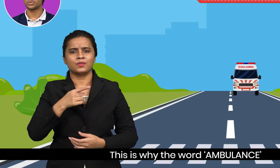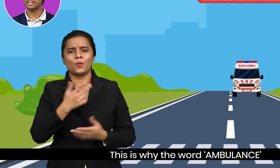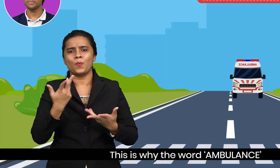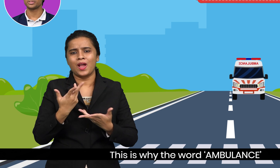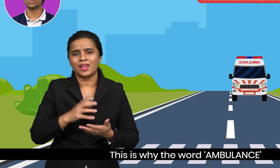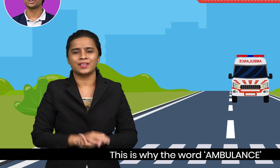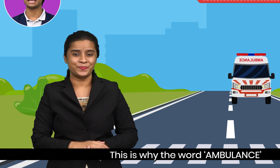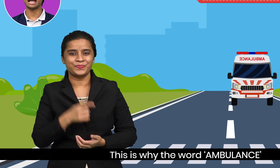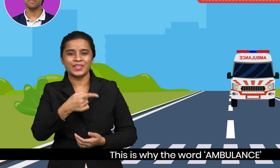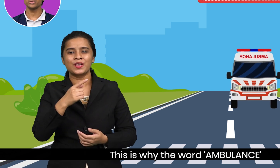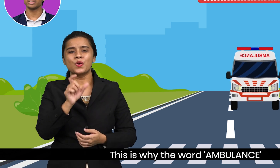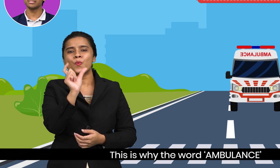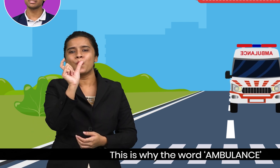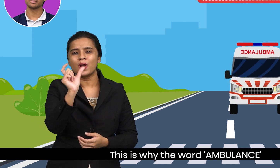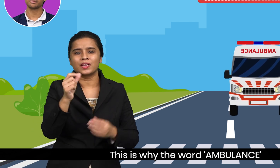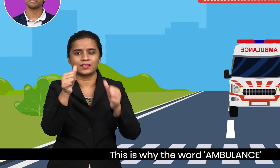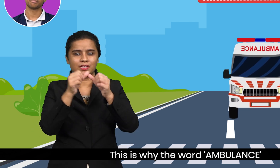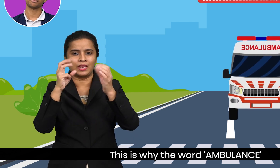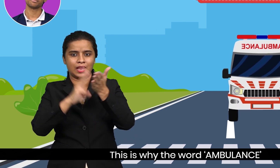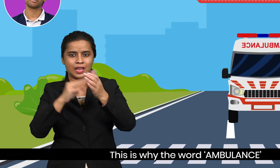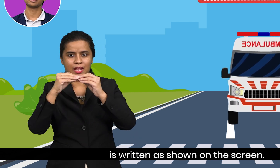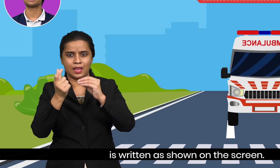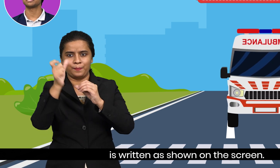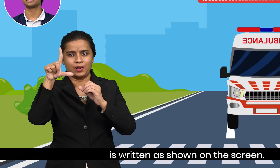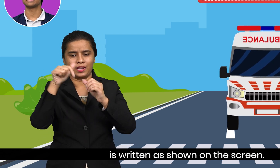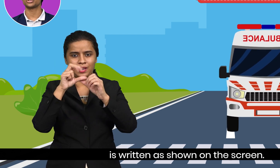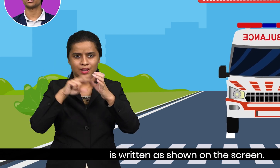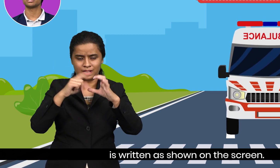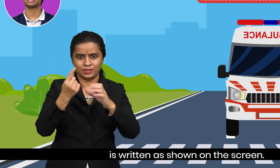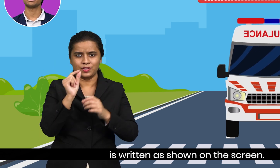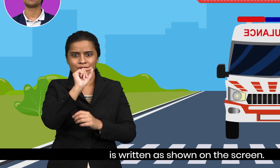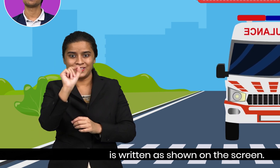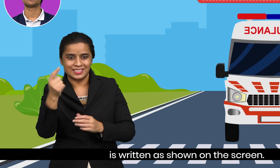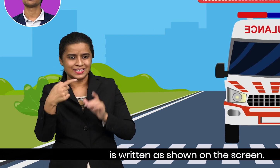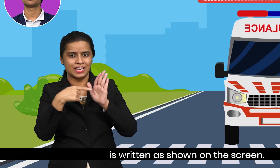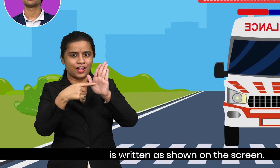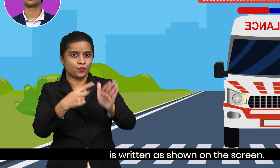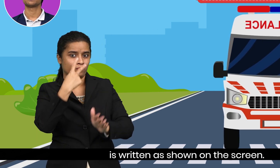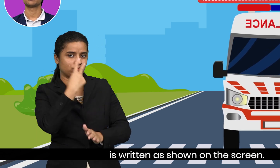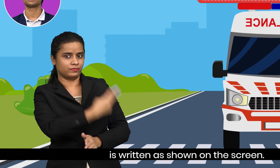This is why the word ambulance is written as shown on the screen.